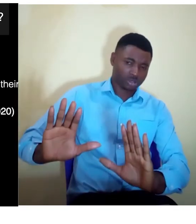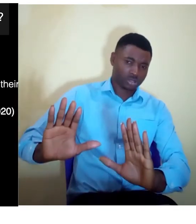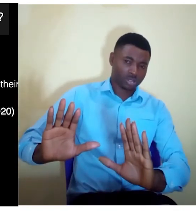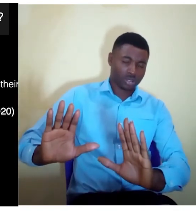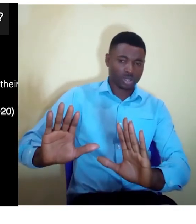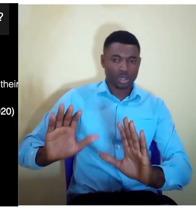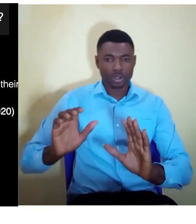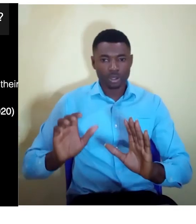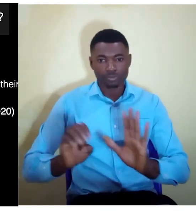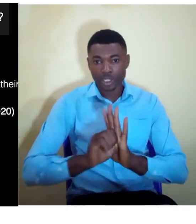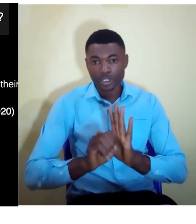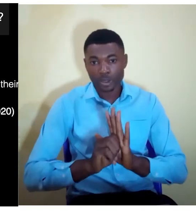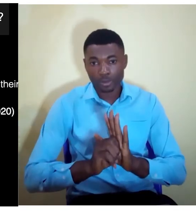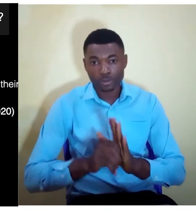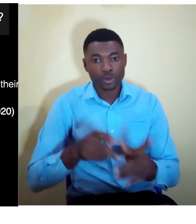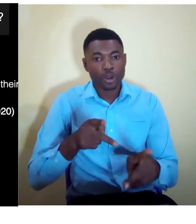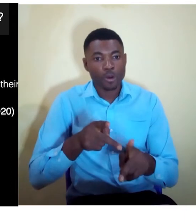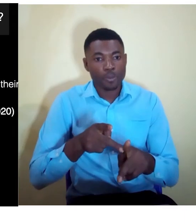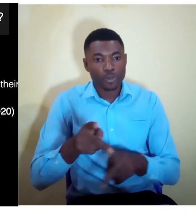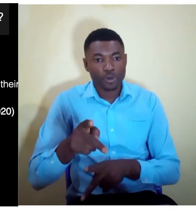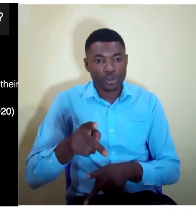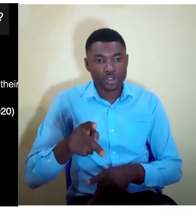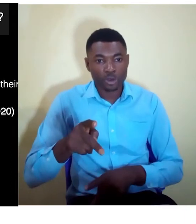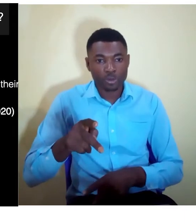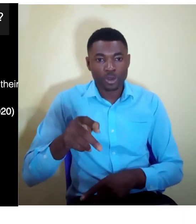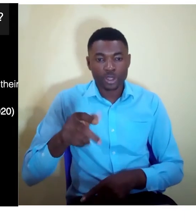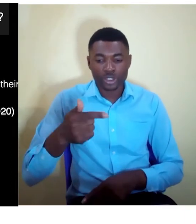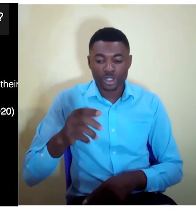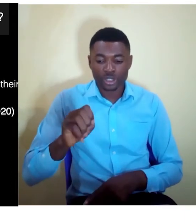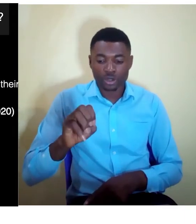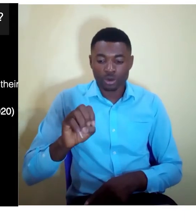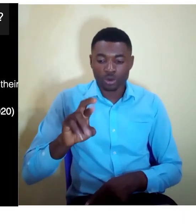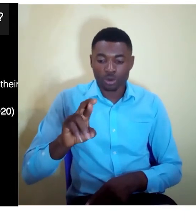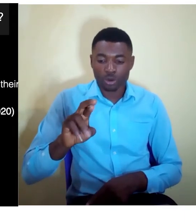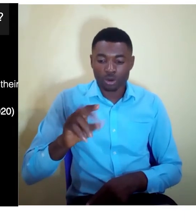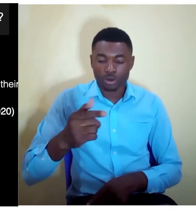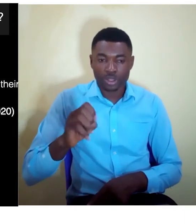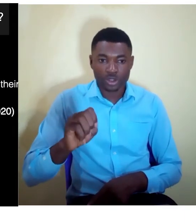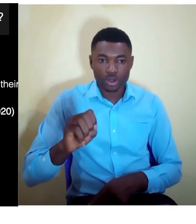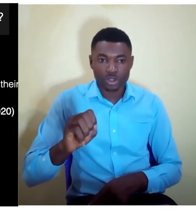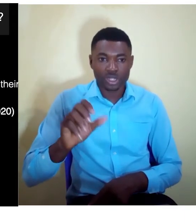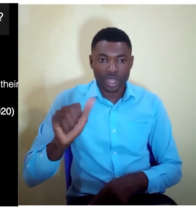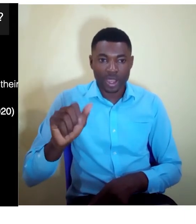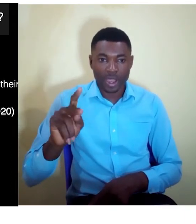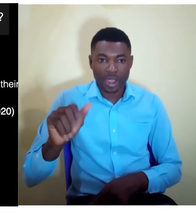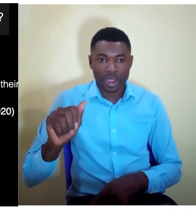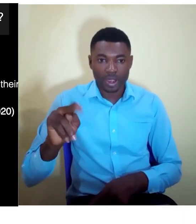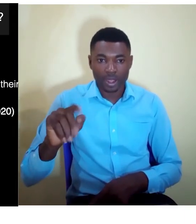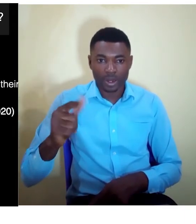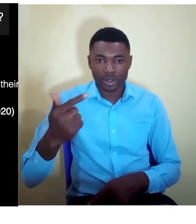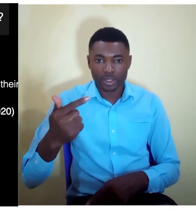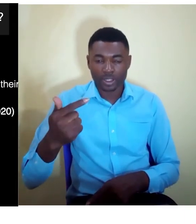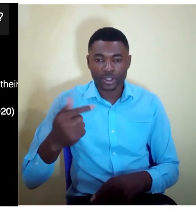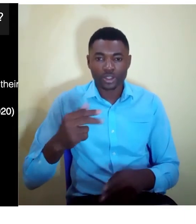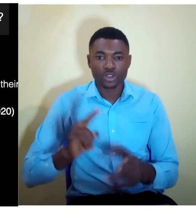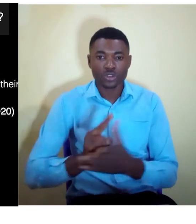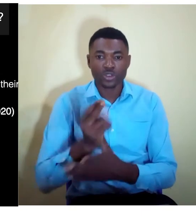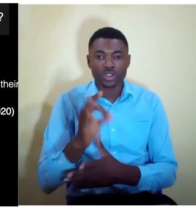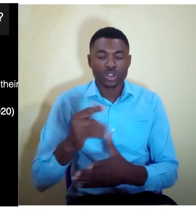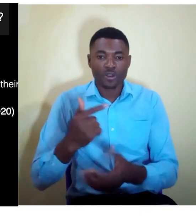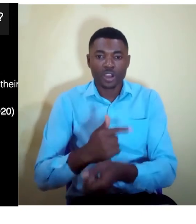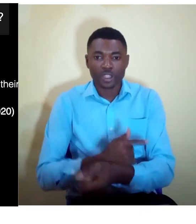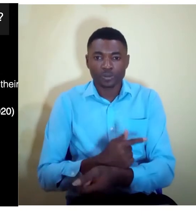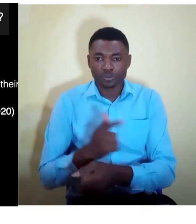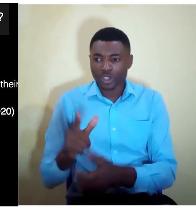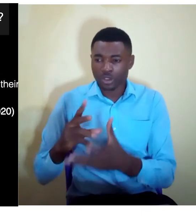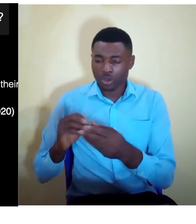was Professor George Conling at University of Ghana, who said that there is